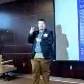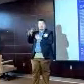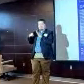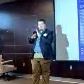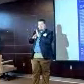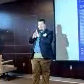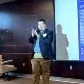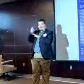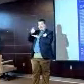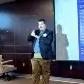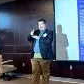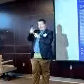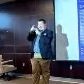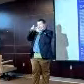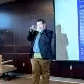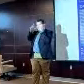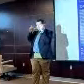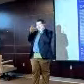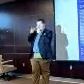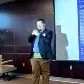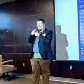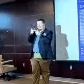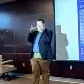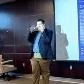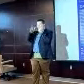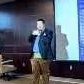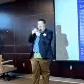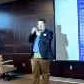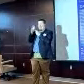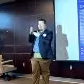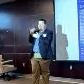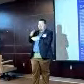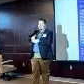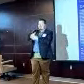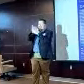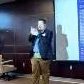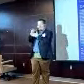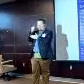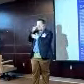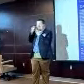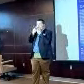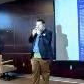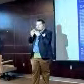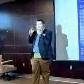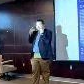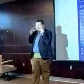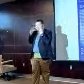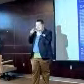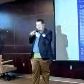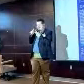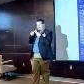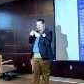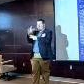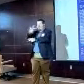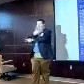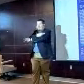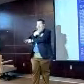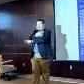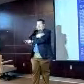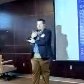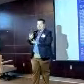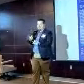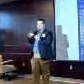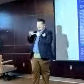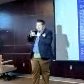after Halloween and Thanksgiving. That can be prevented this year. We can prevent that with masking. We can prevent that with the vaccine. There's